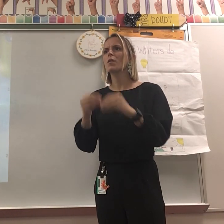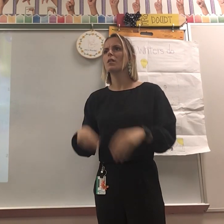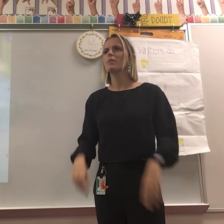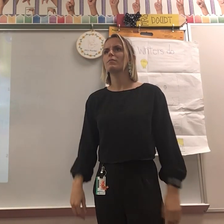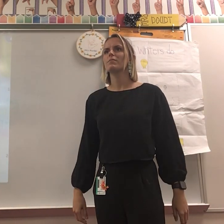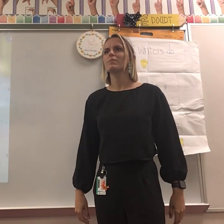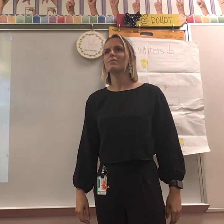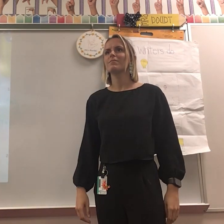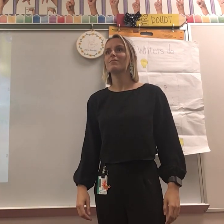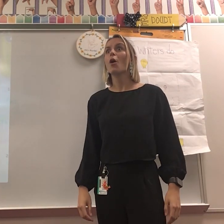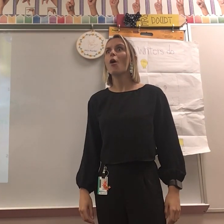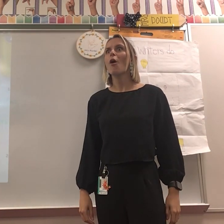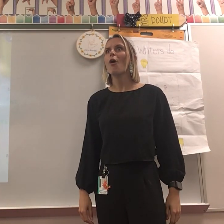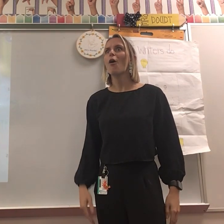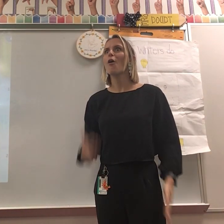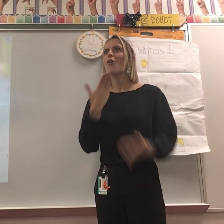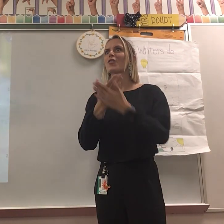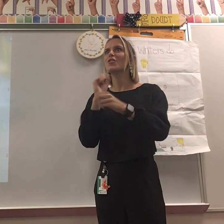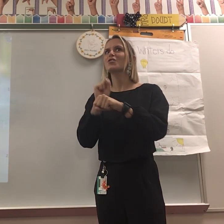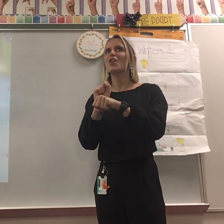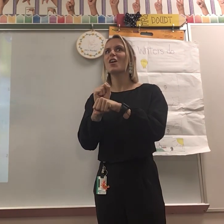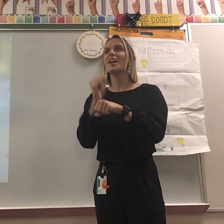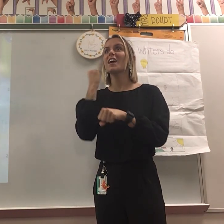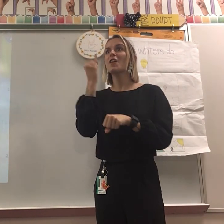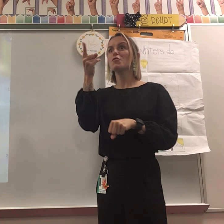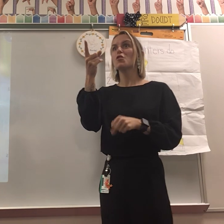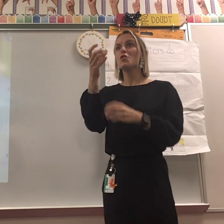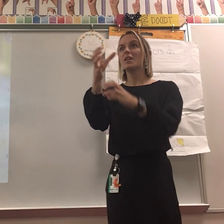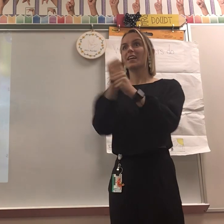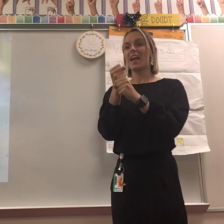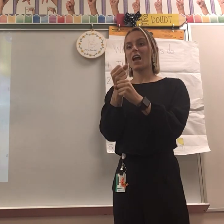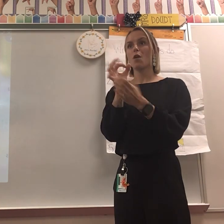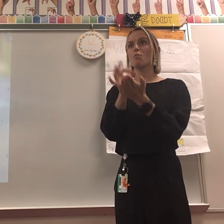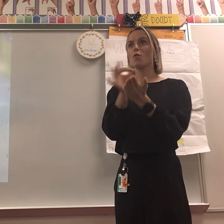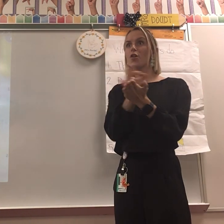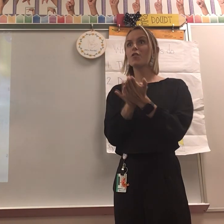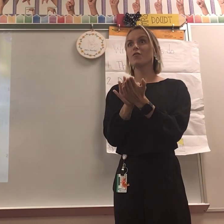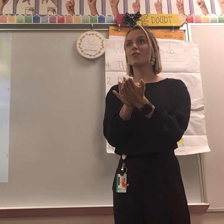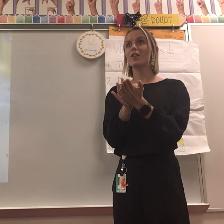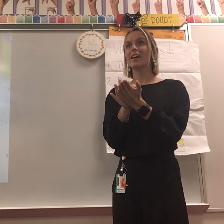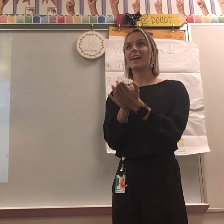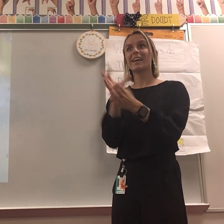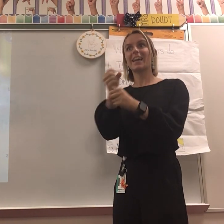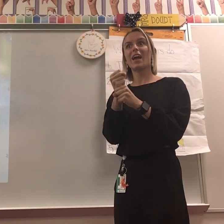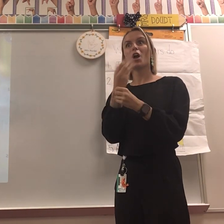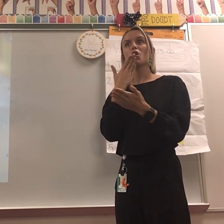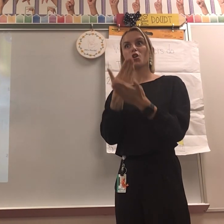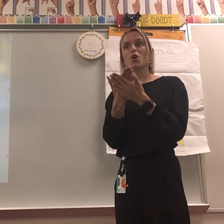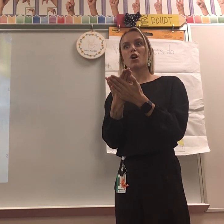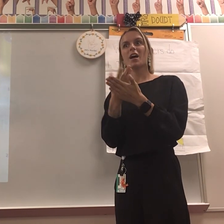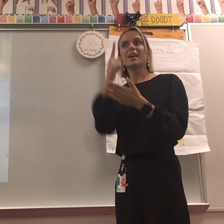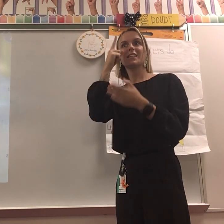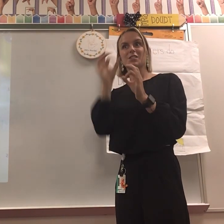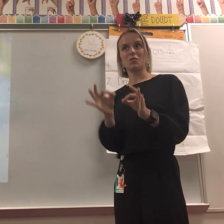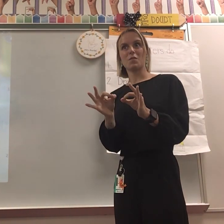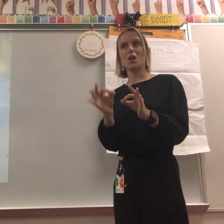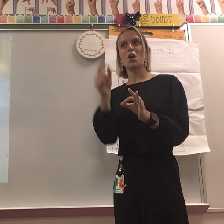Oh, so if you get a token for making good choices and showing me you're ready, then you don't start talking while you're waiting. Sorry.